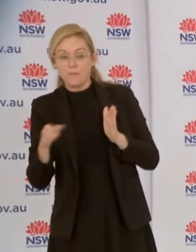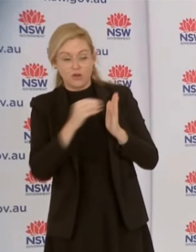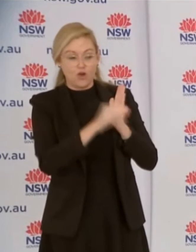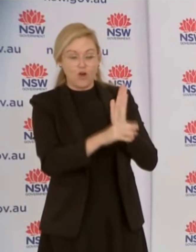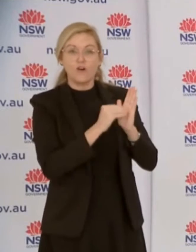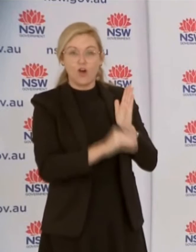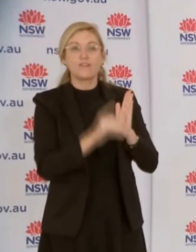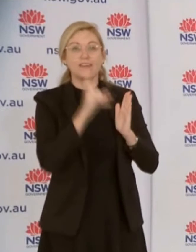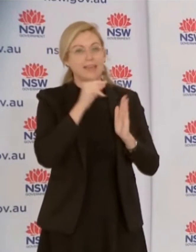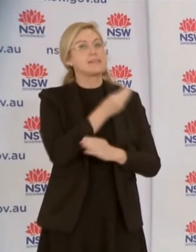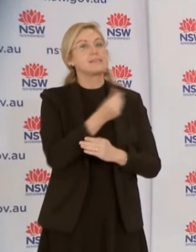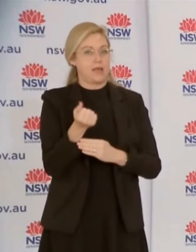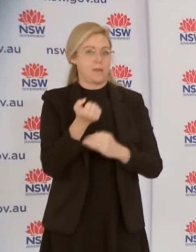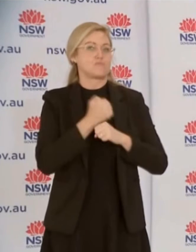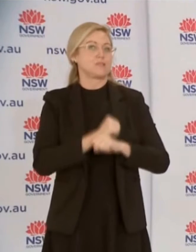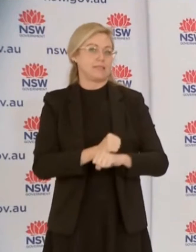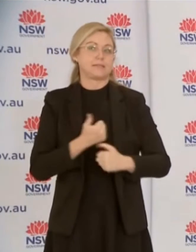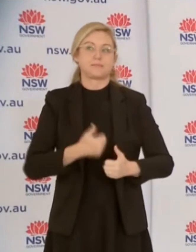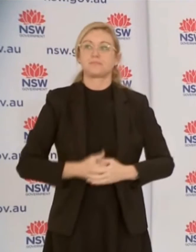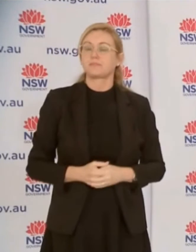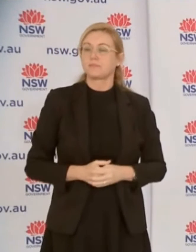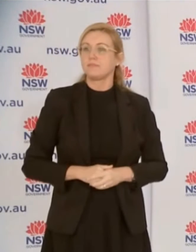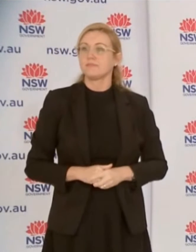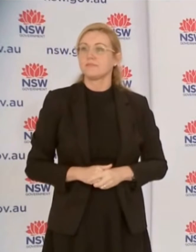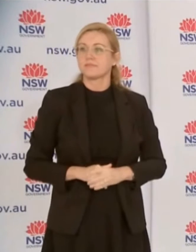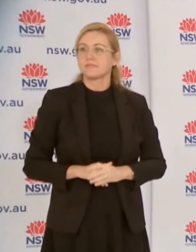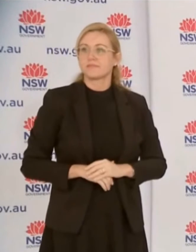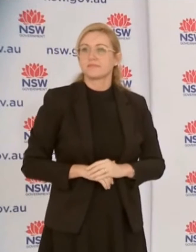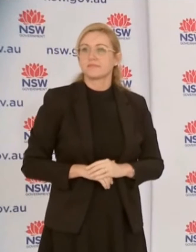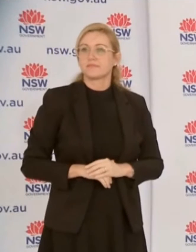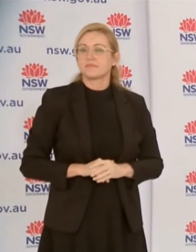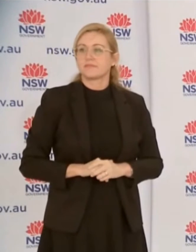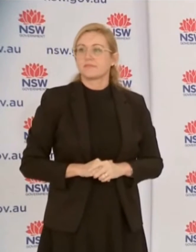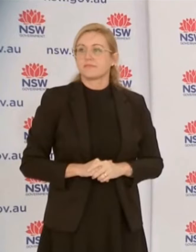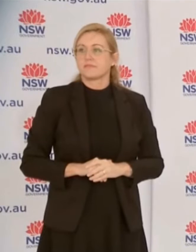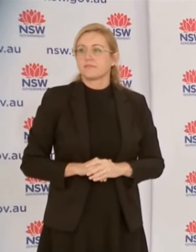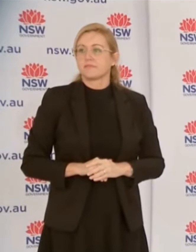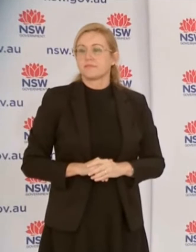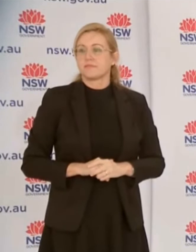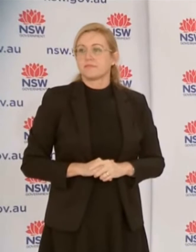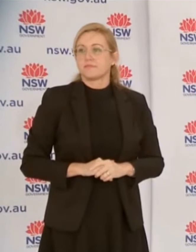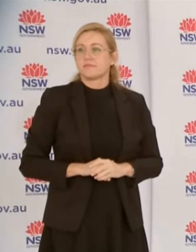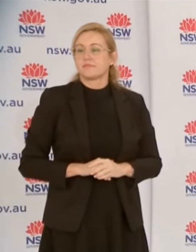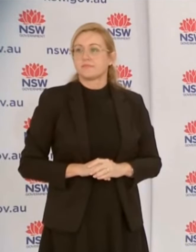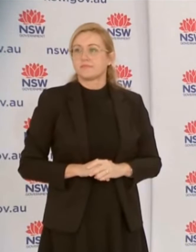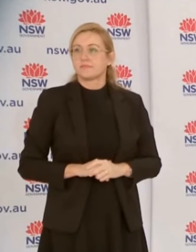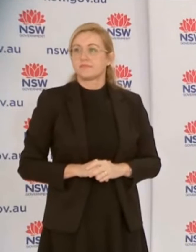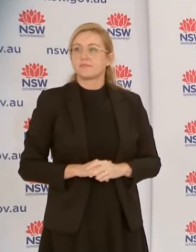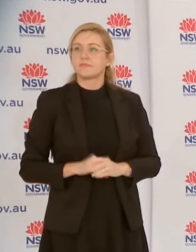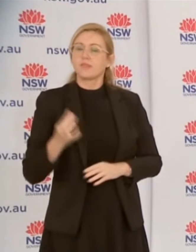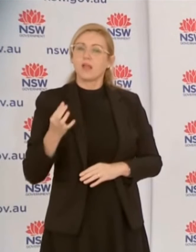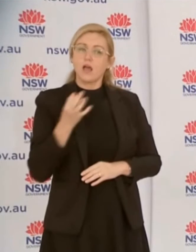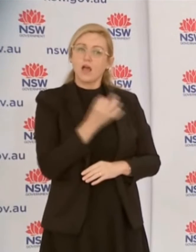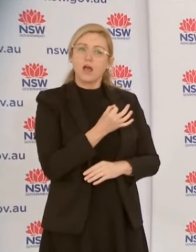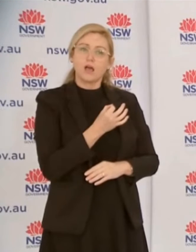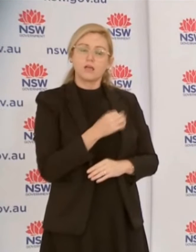Premier, just on the 70% target, could I also I think it's a similar one to this. Yeah, I'm curious, are you going to be looking within the 70% and 80% for